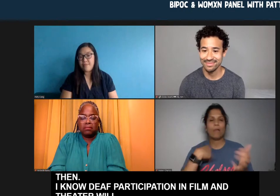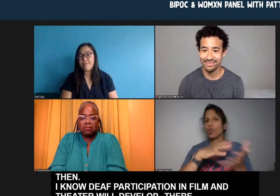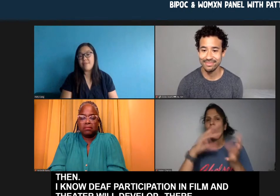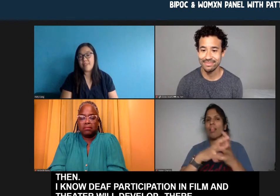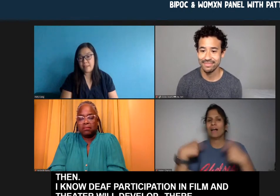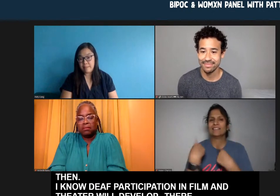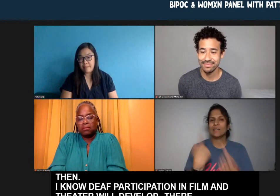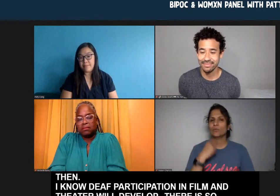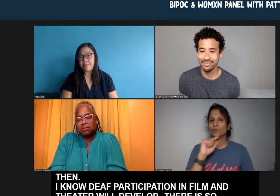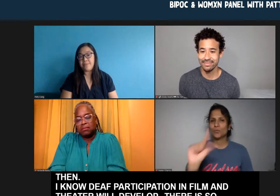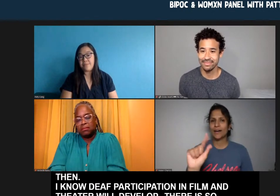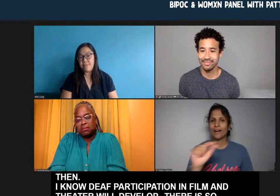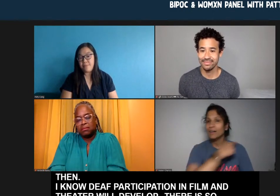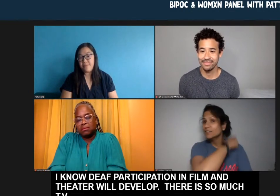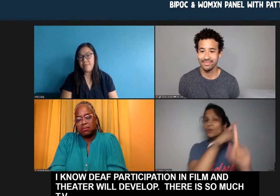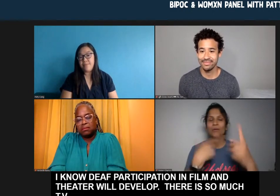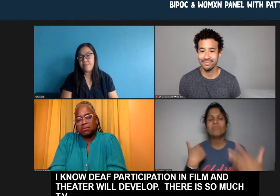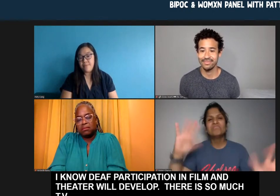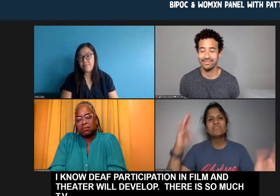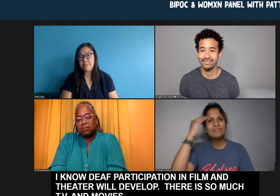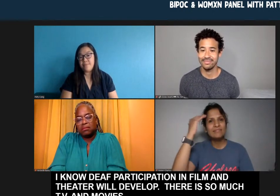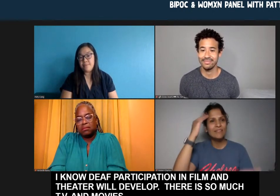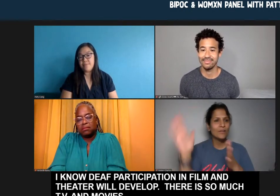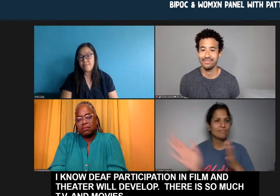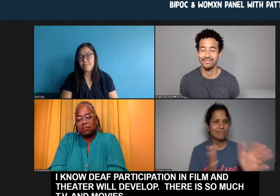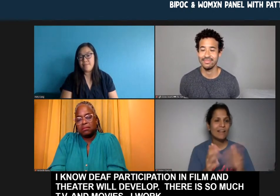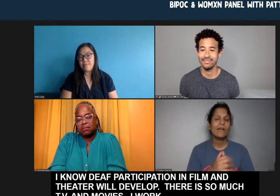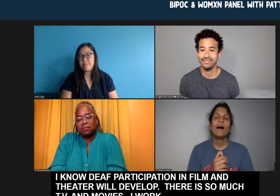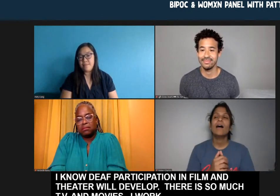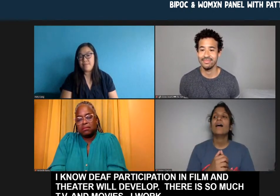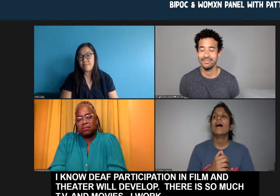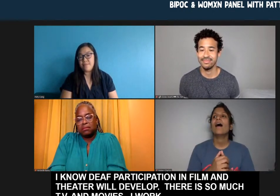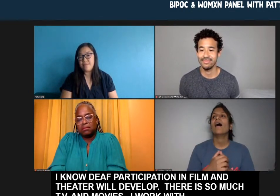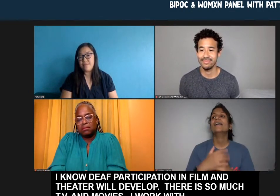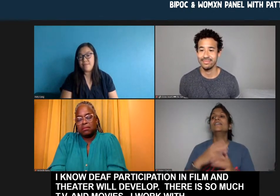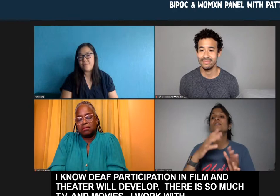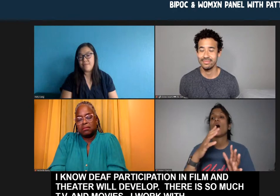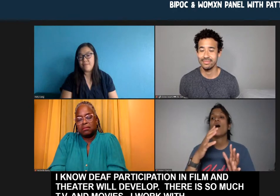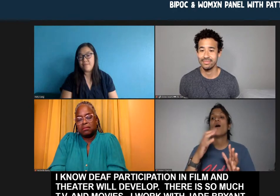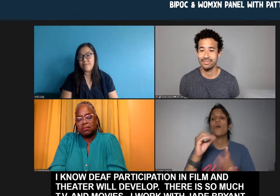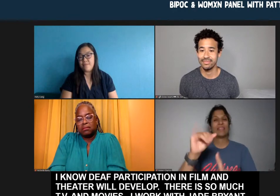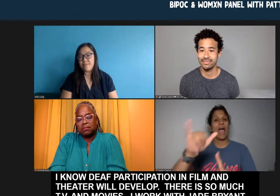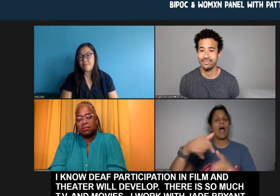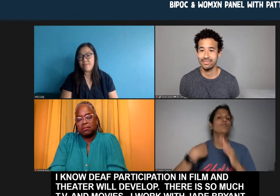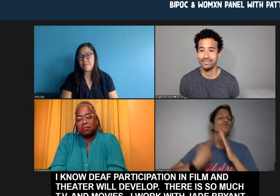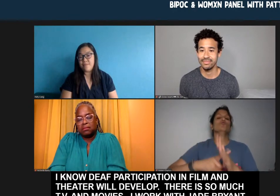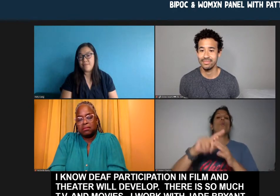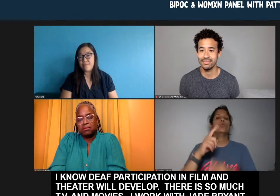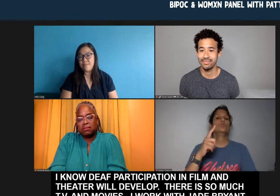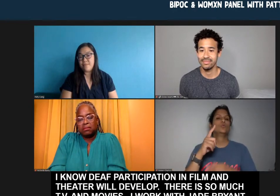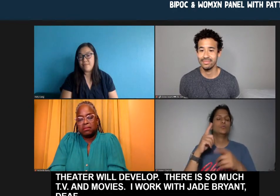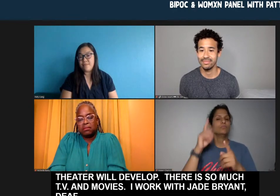and movies. I've worked with Jade Bryan, deaf filmmaker, since 2010 myself. So,